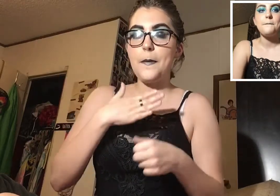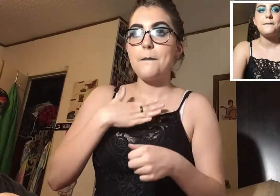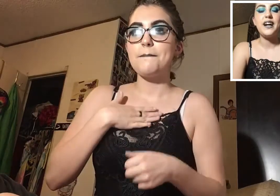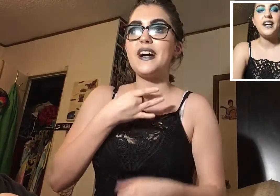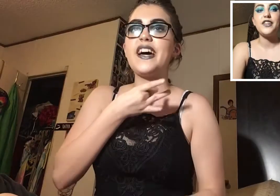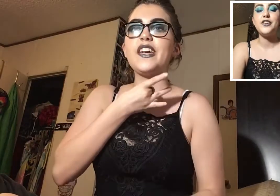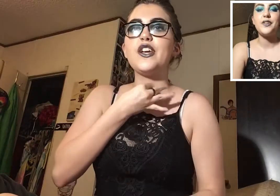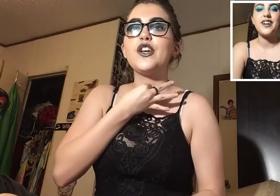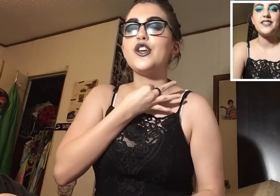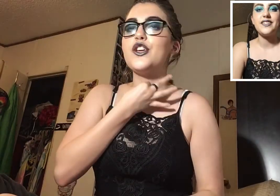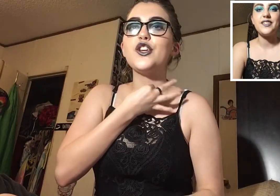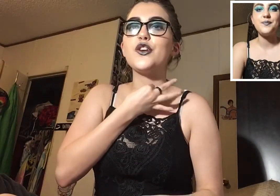My curiosity.